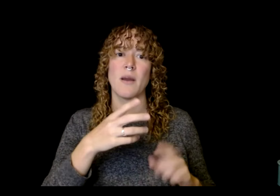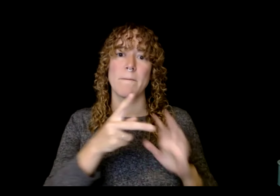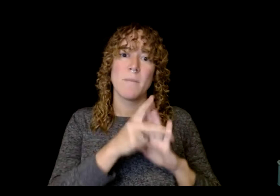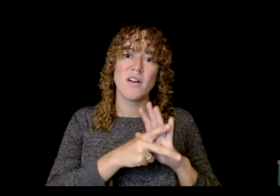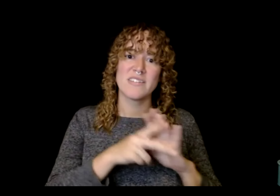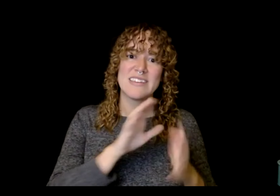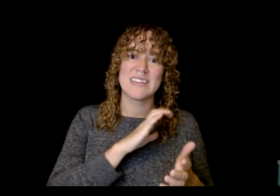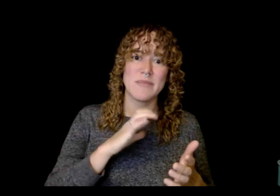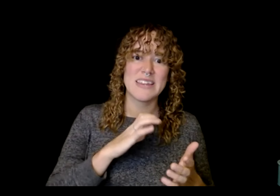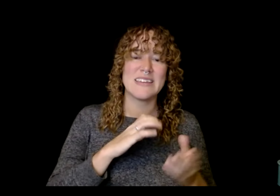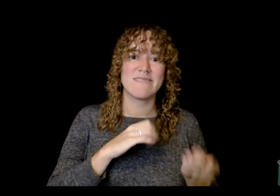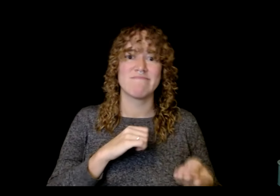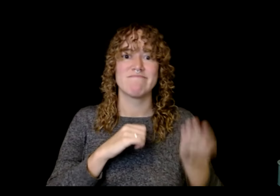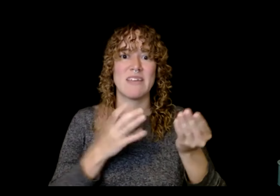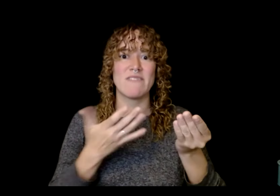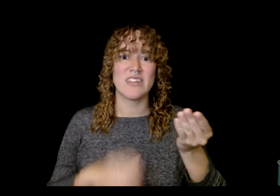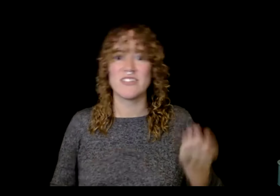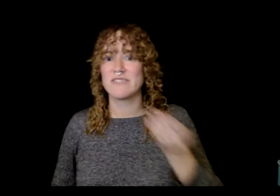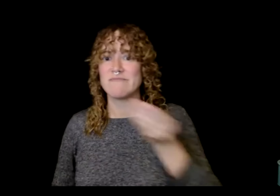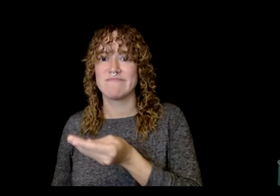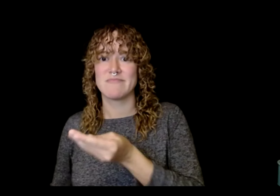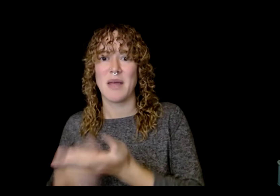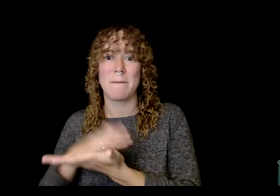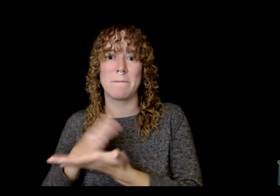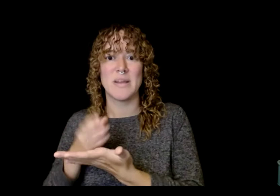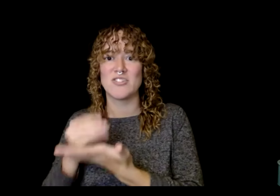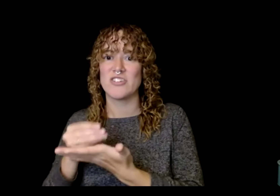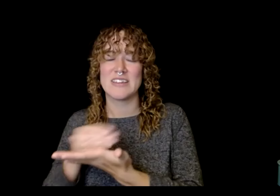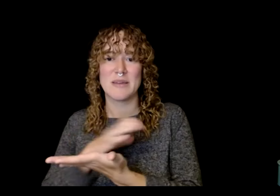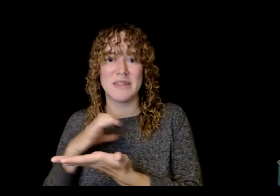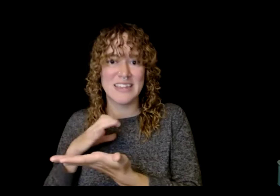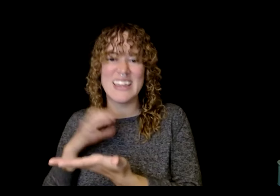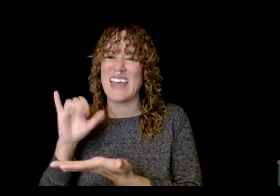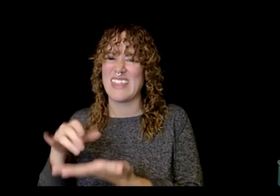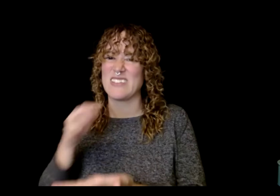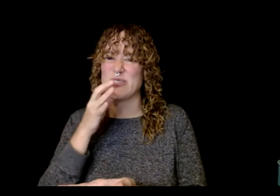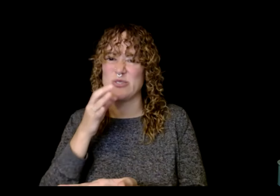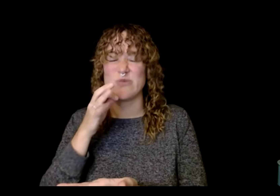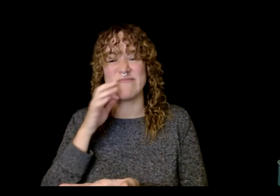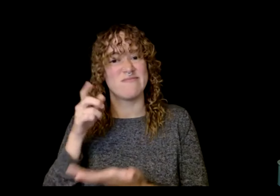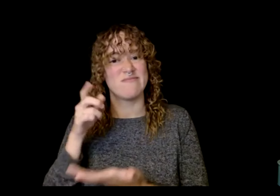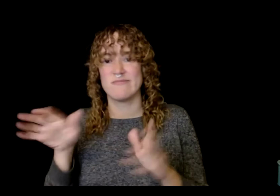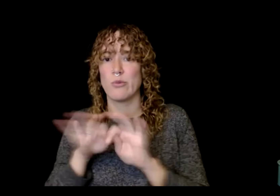And big budget forecast, the one that counts, is coming right up.